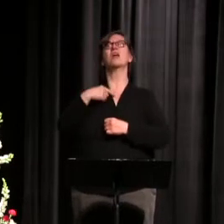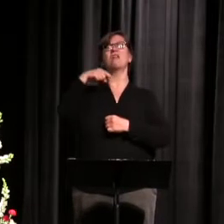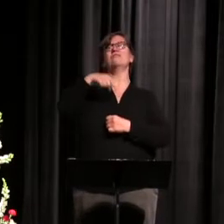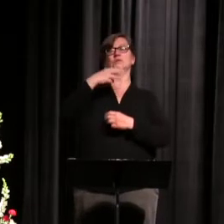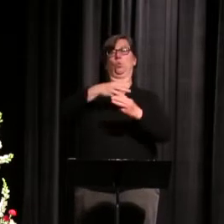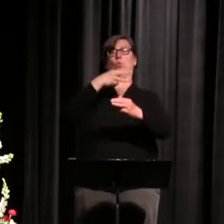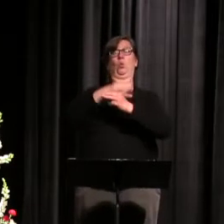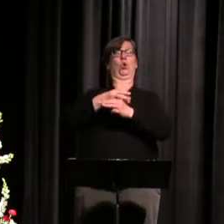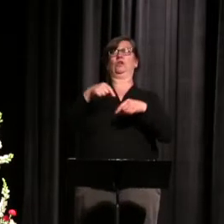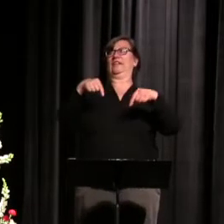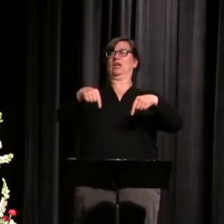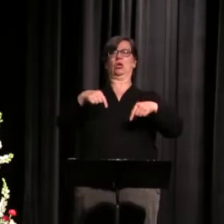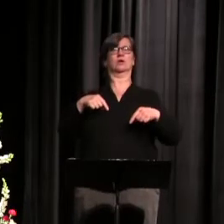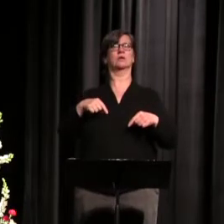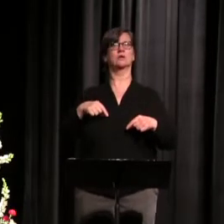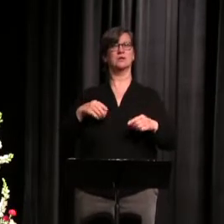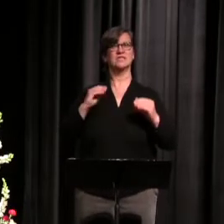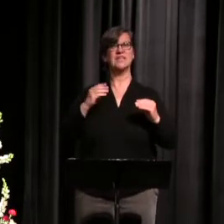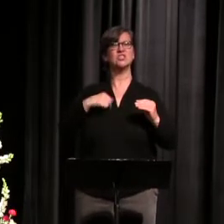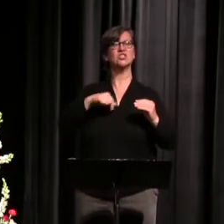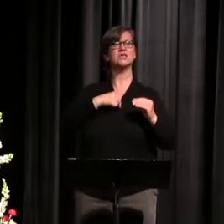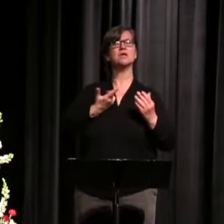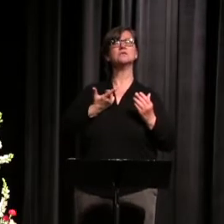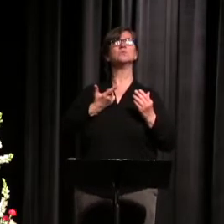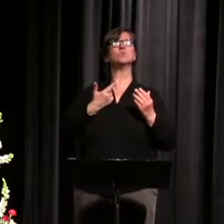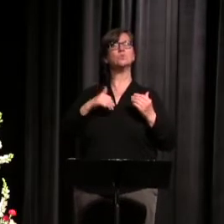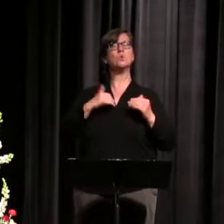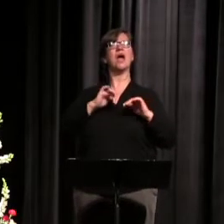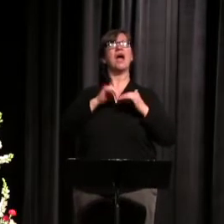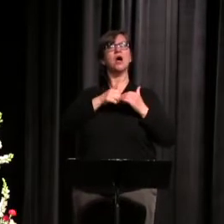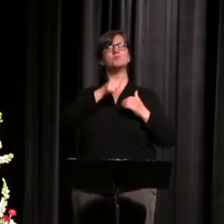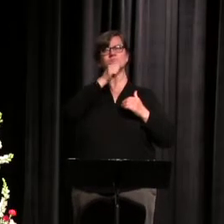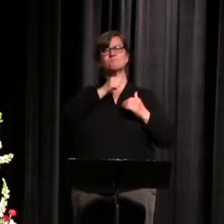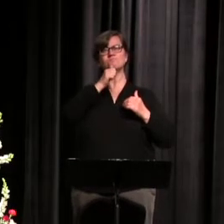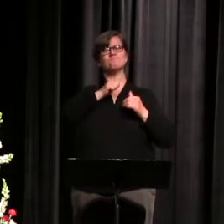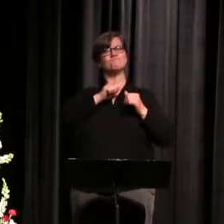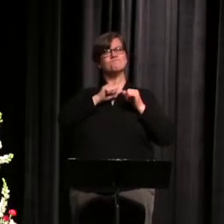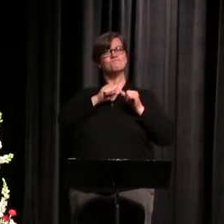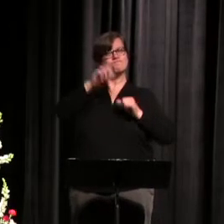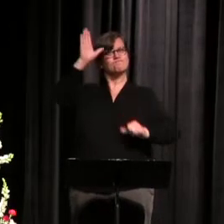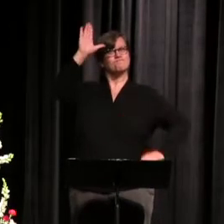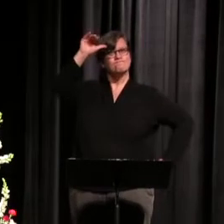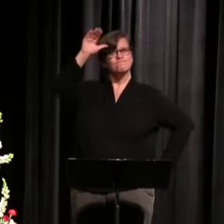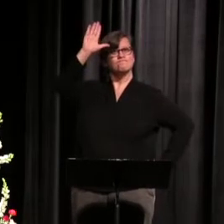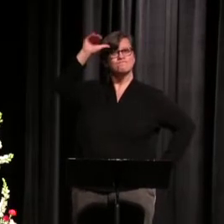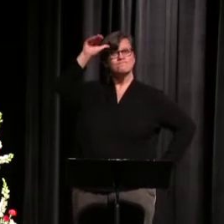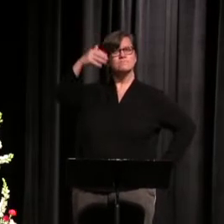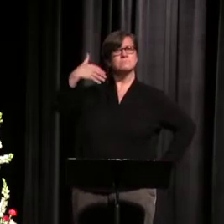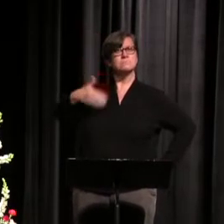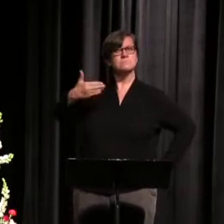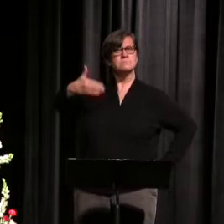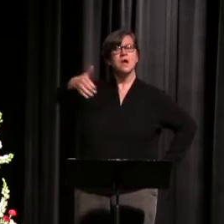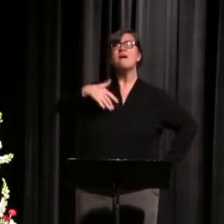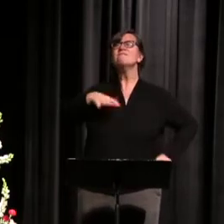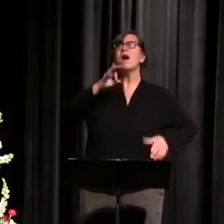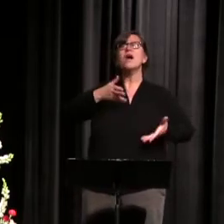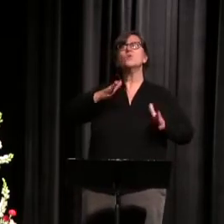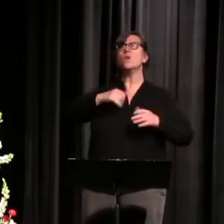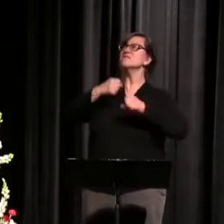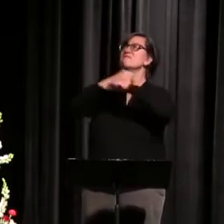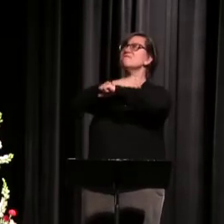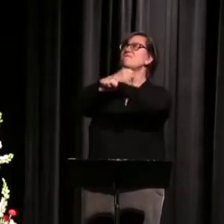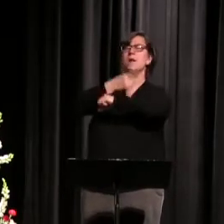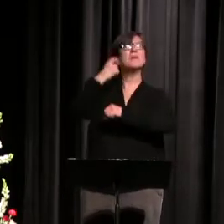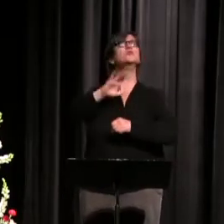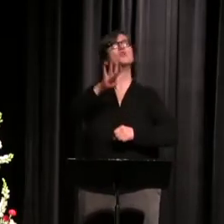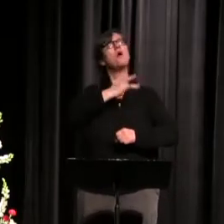you must learn resilience and perseverance. Find ways to keep fighting, because you will have your